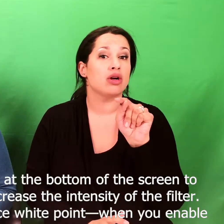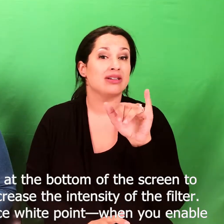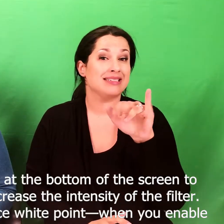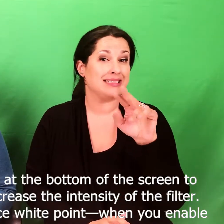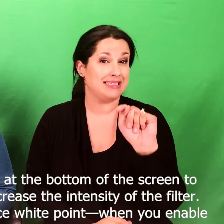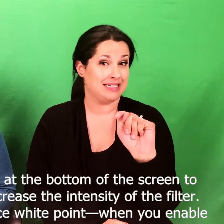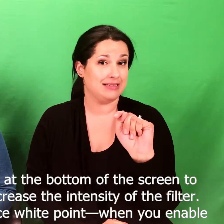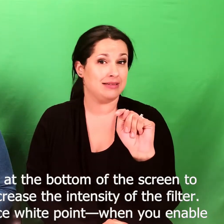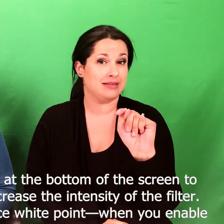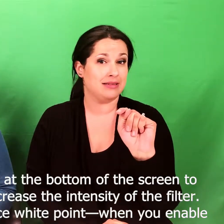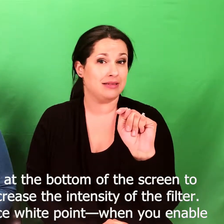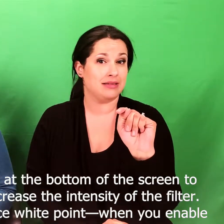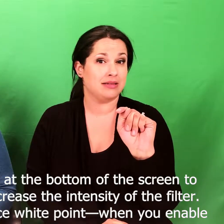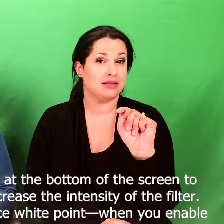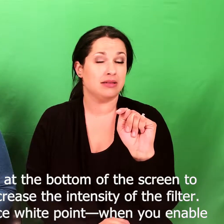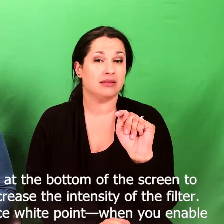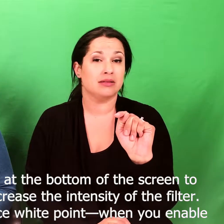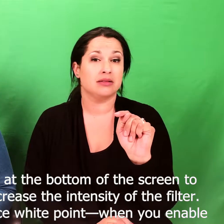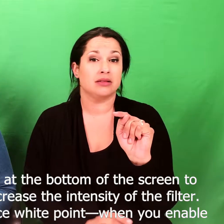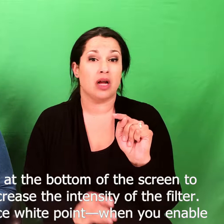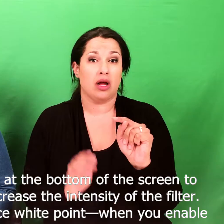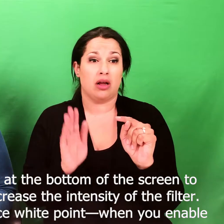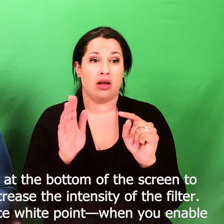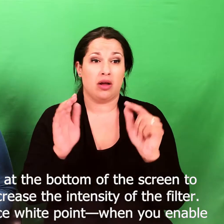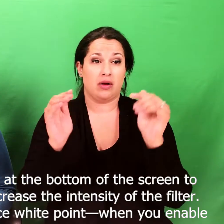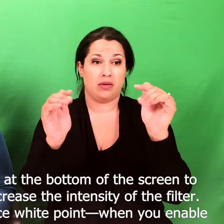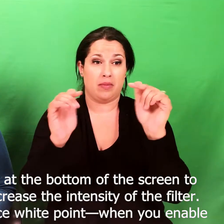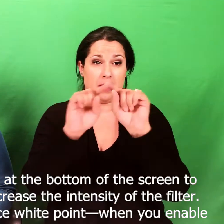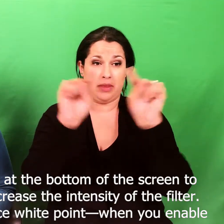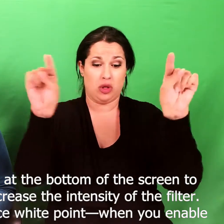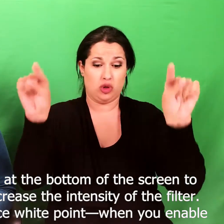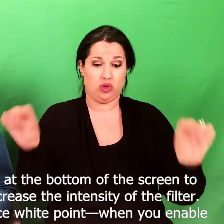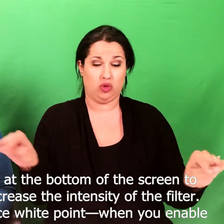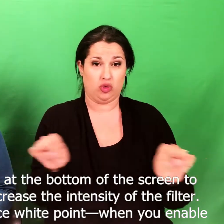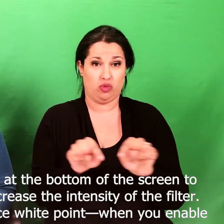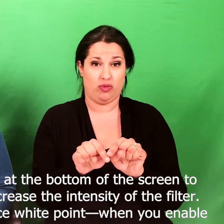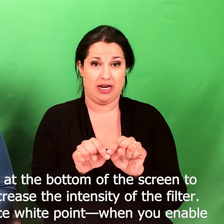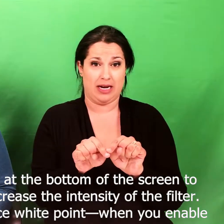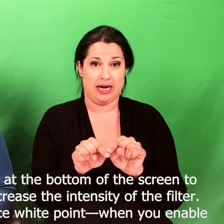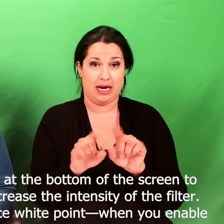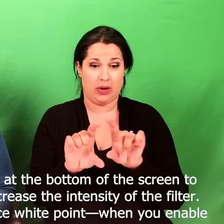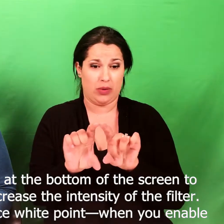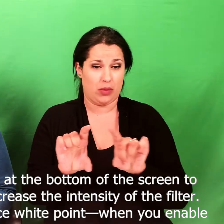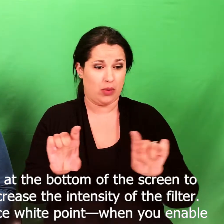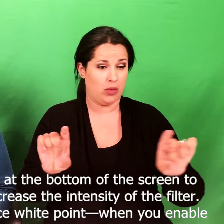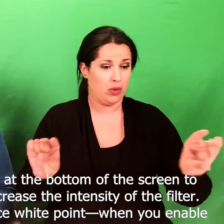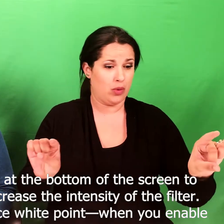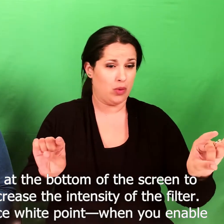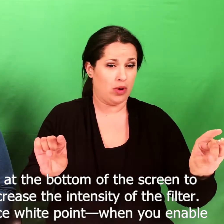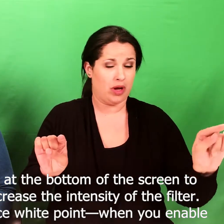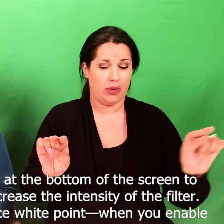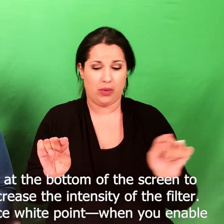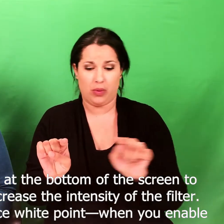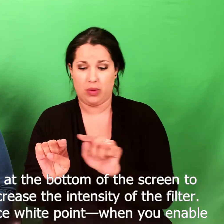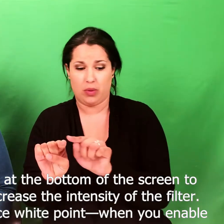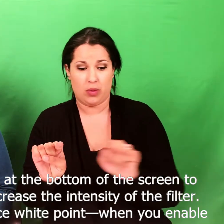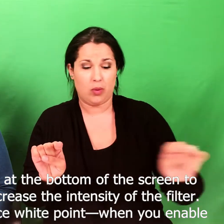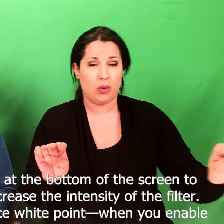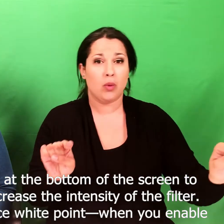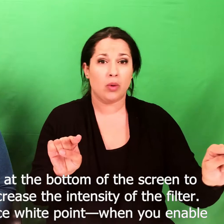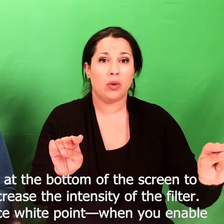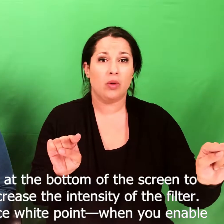the intensity slider at the bottom of the screen to increase or decrease the intensity of the